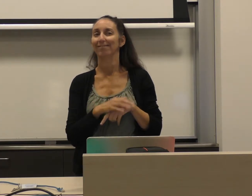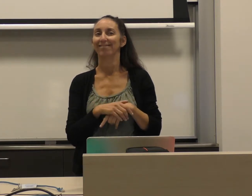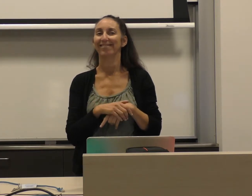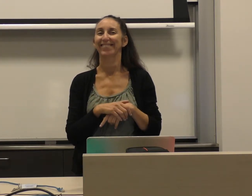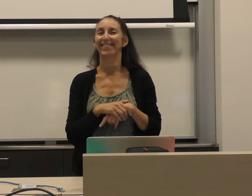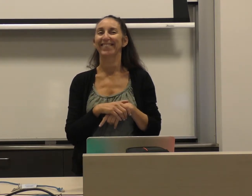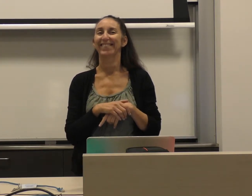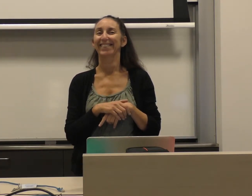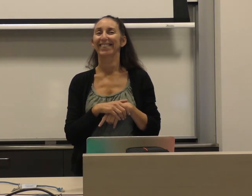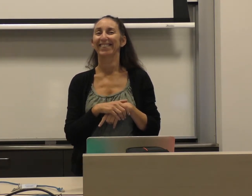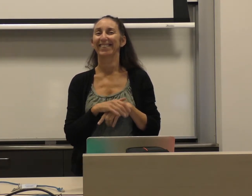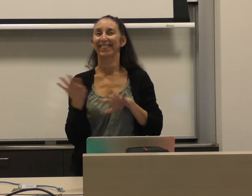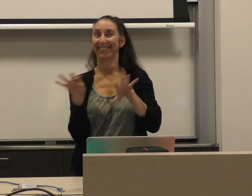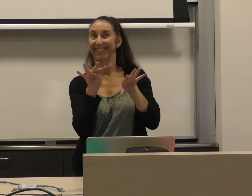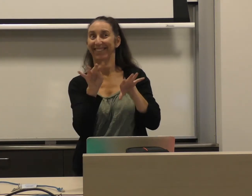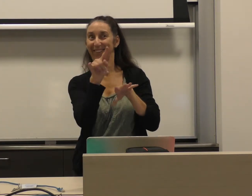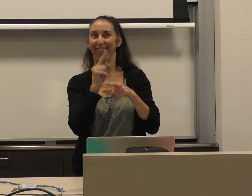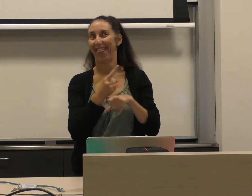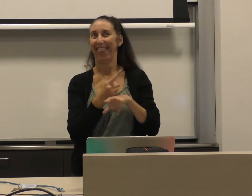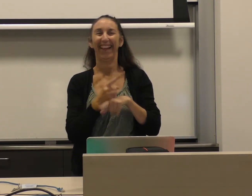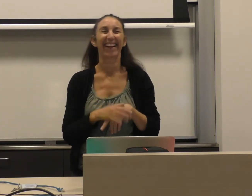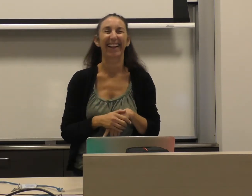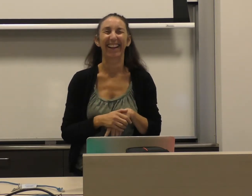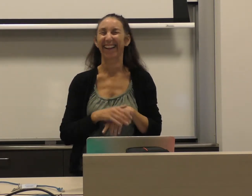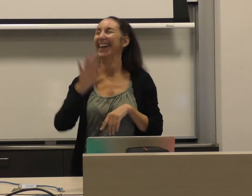Still talking? All good? Everyone's watching you?